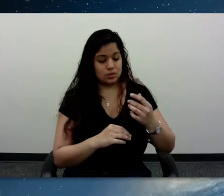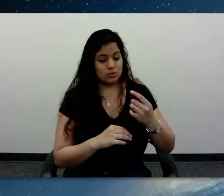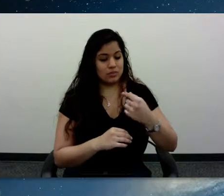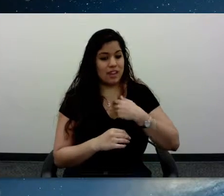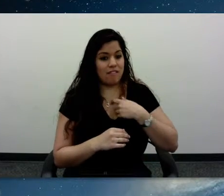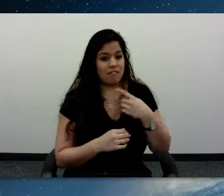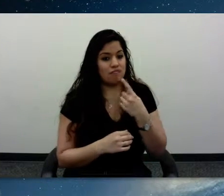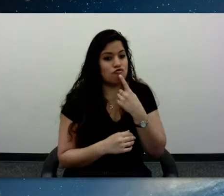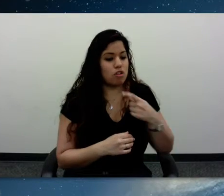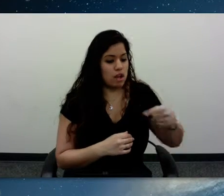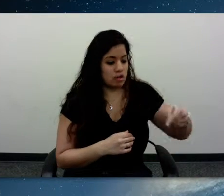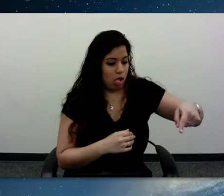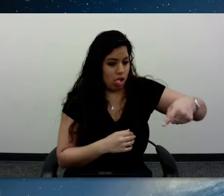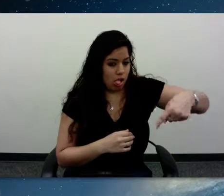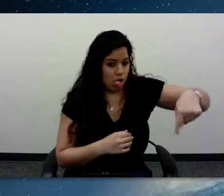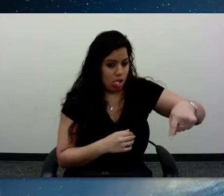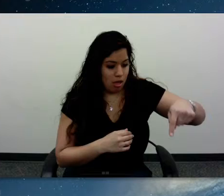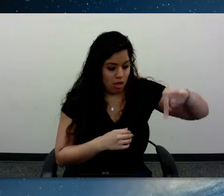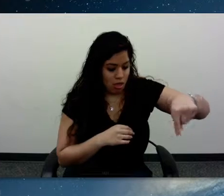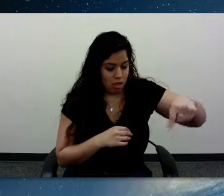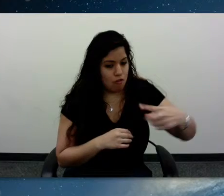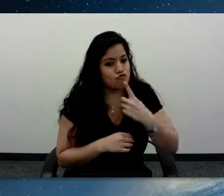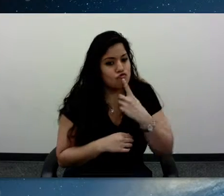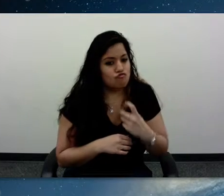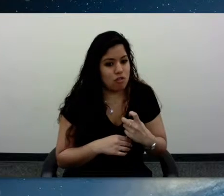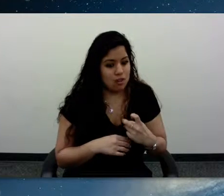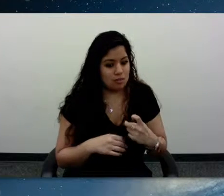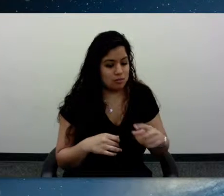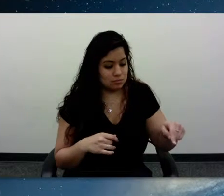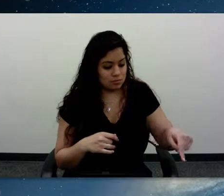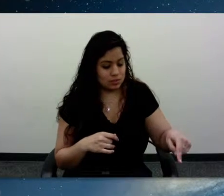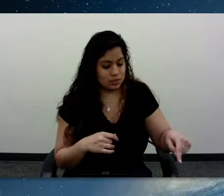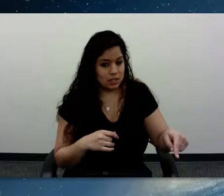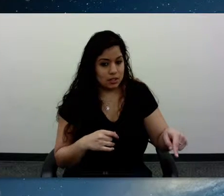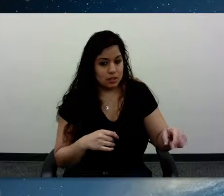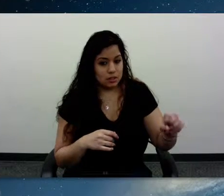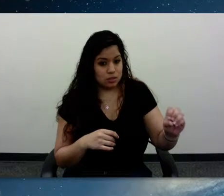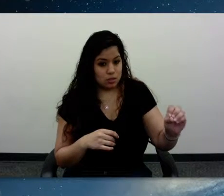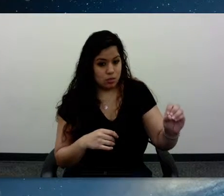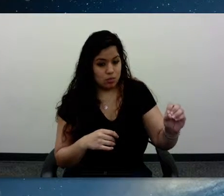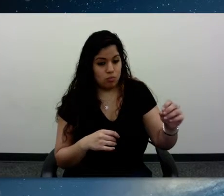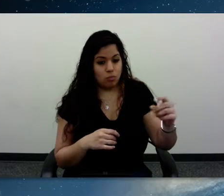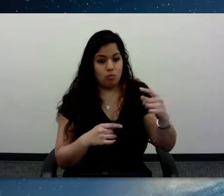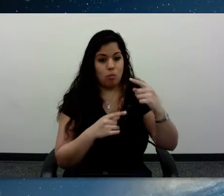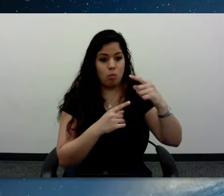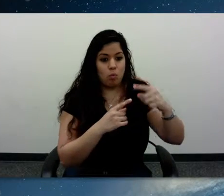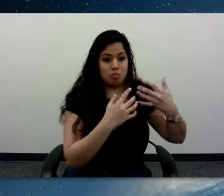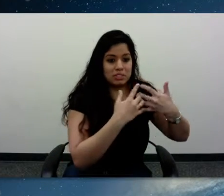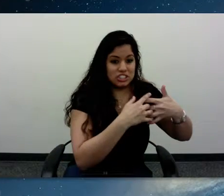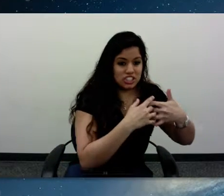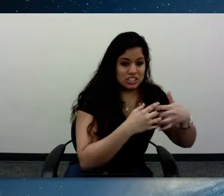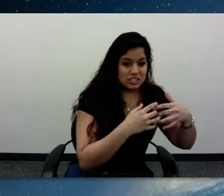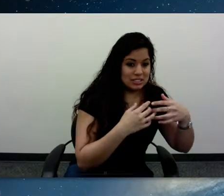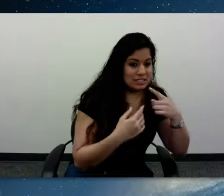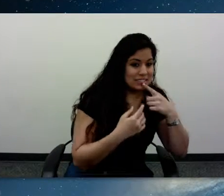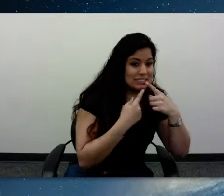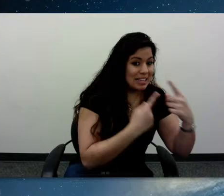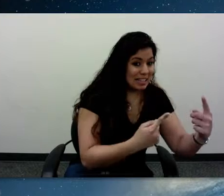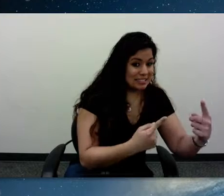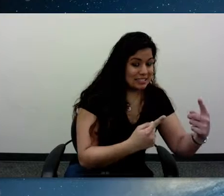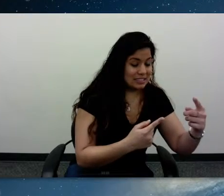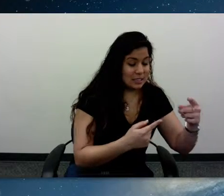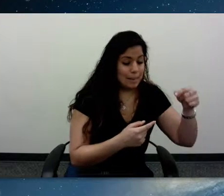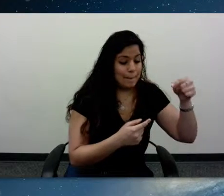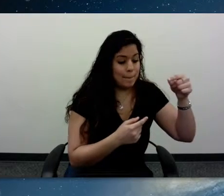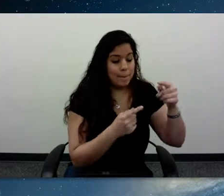Shock advised. Notice right now, it's charging. Stand clear. Push flashing button to deliver shock. I'm